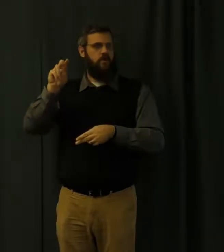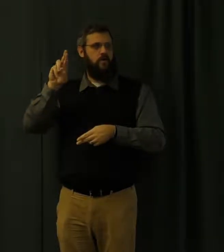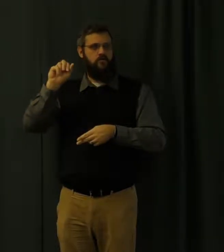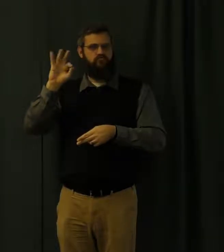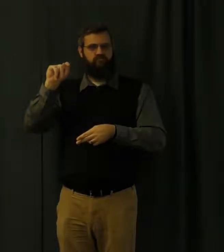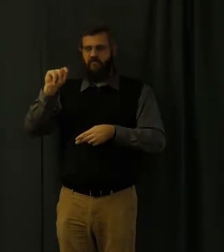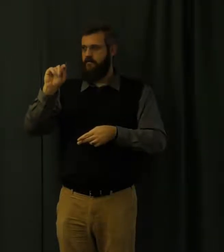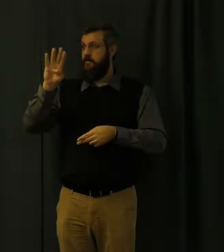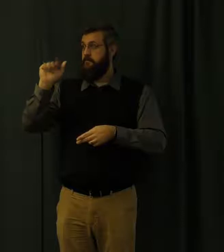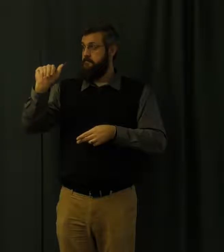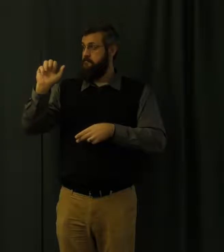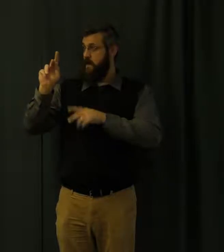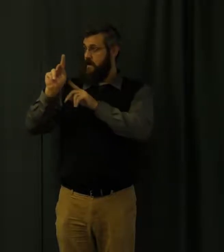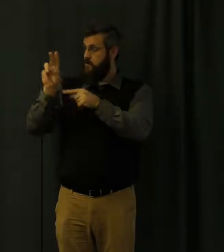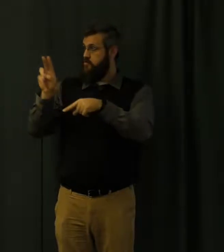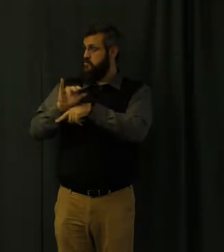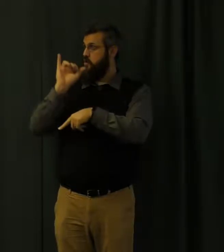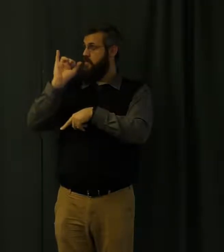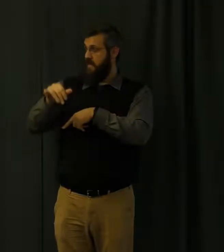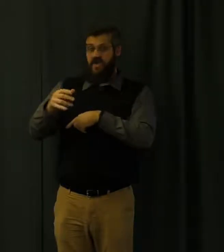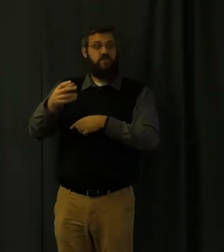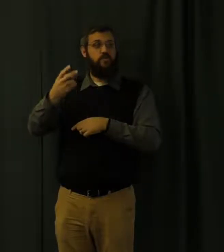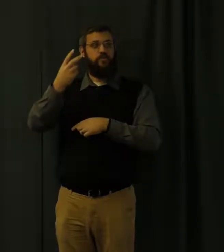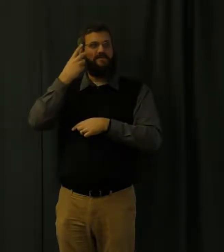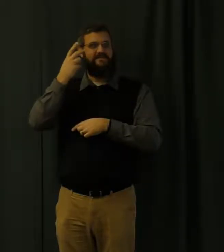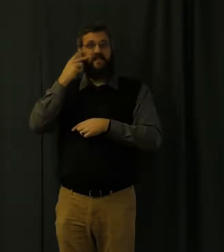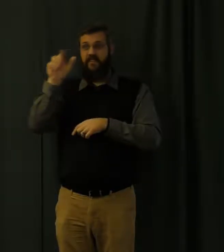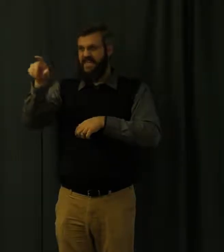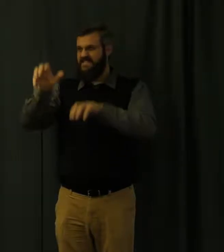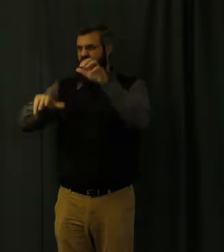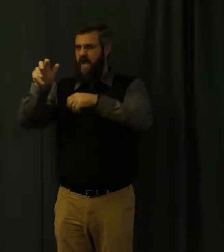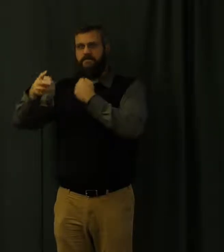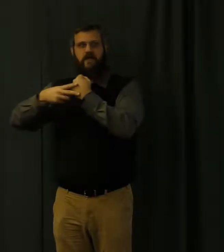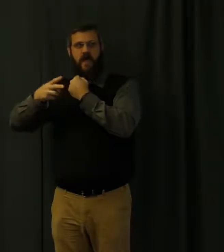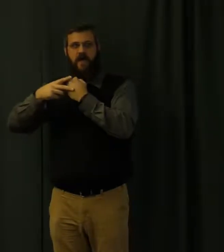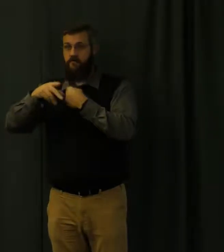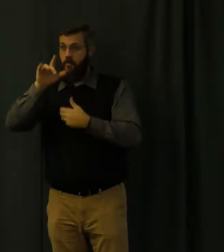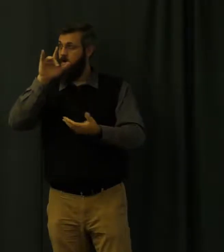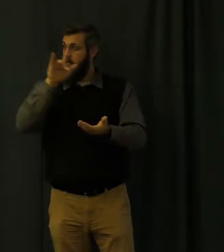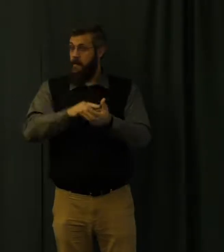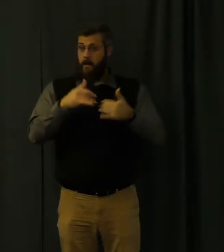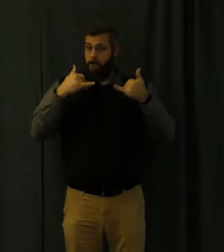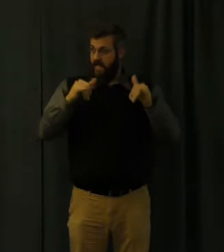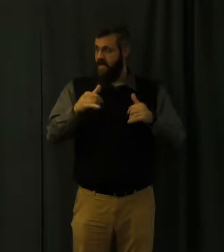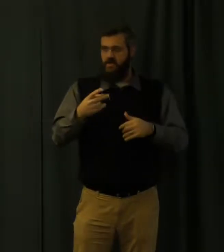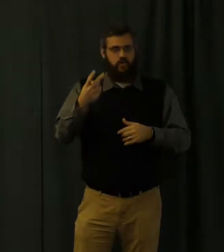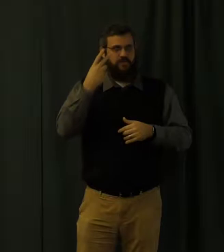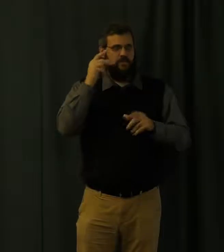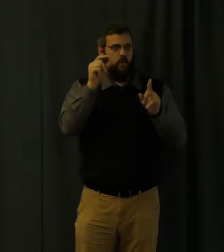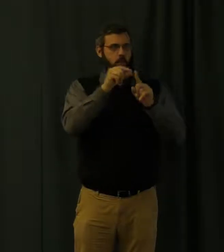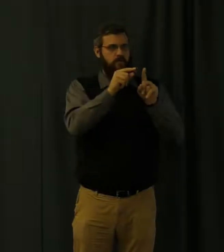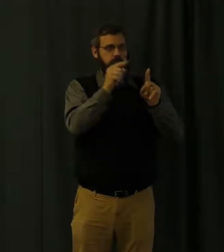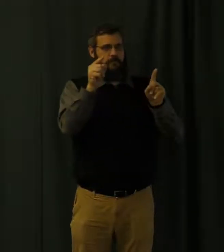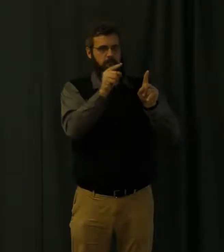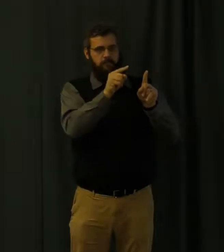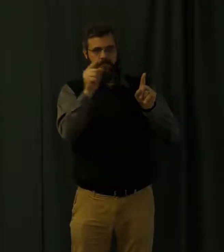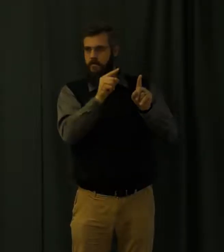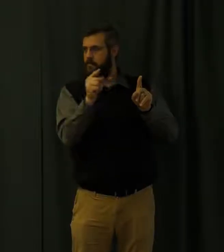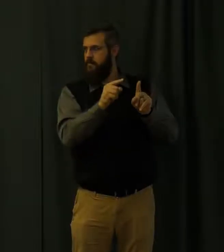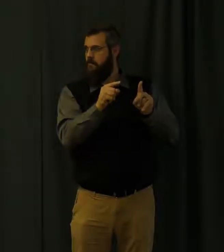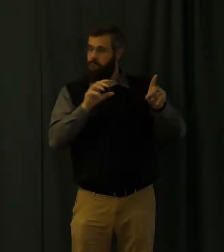see the letters pop up and then delete if they deleted them. And then just like, at the end, it's like, boom, there's that paragraph. Okay?